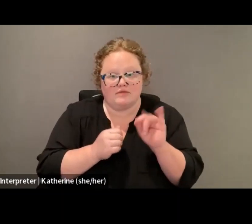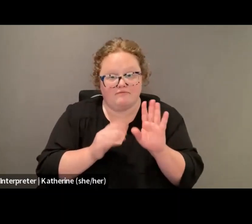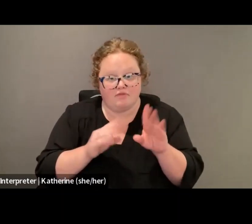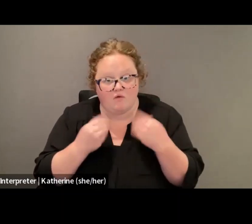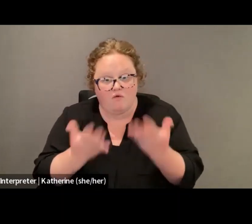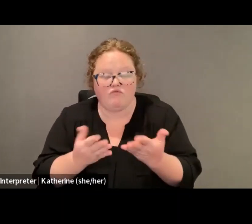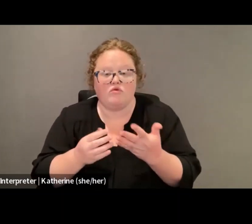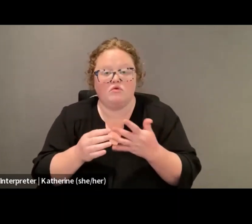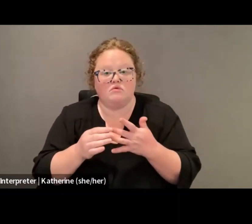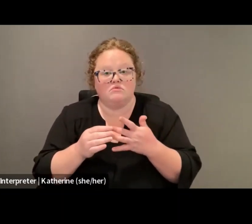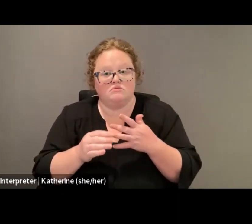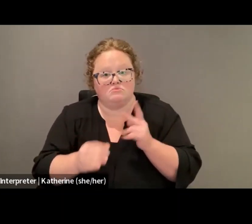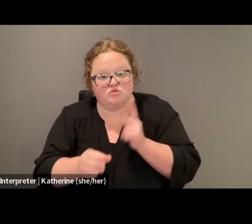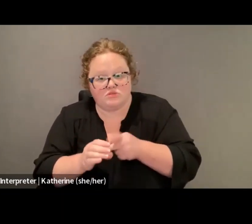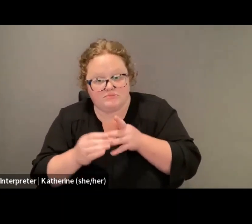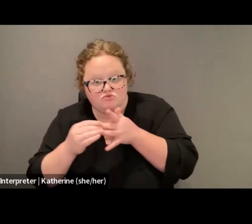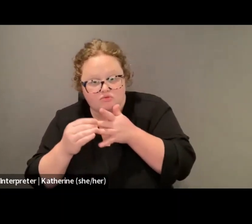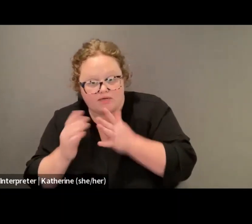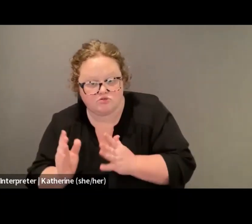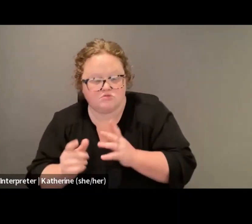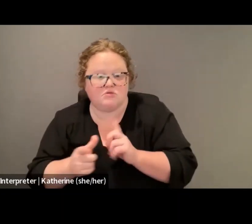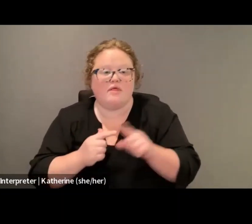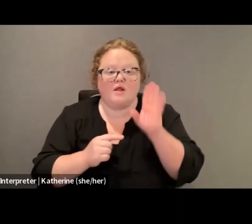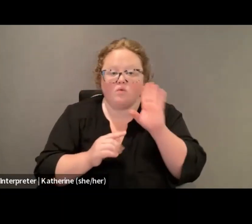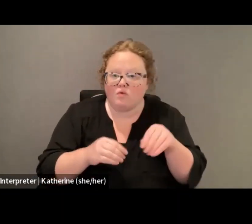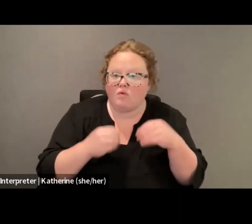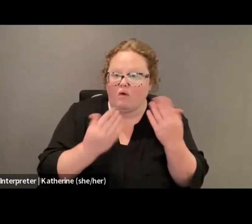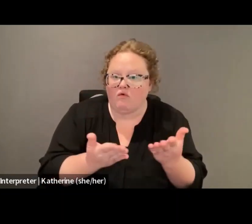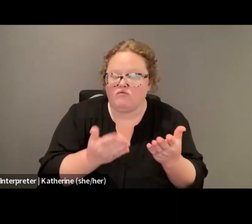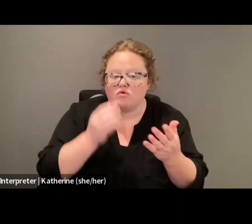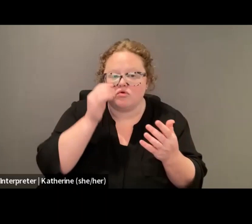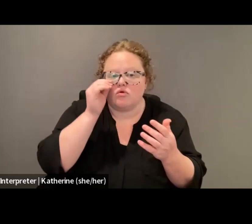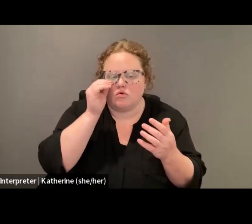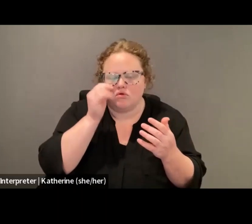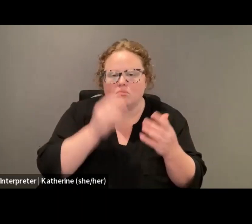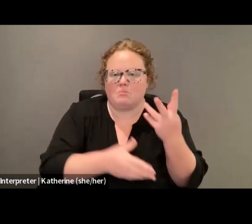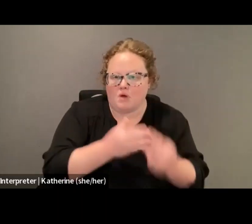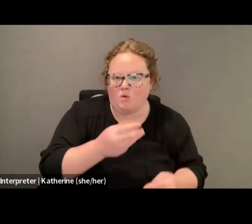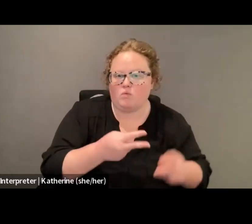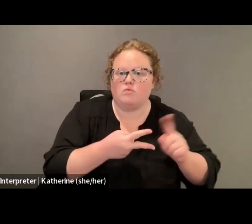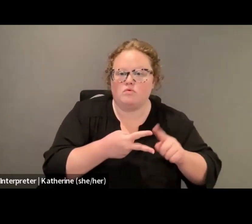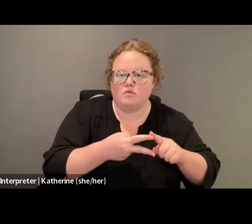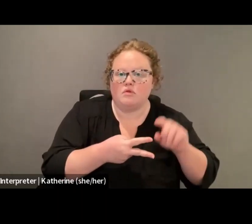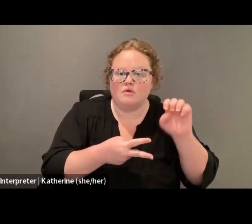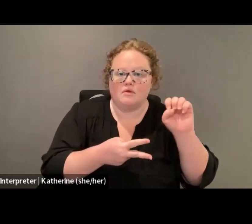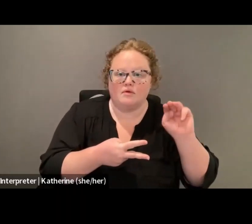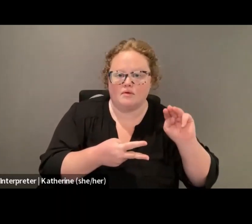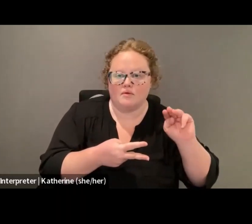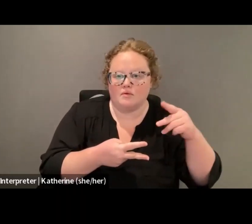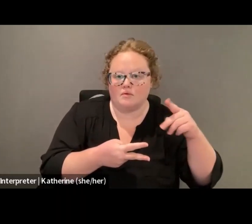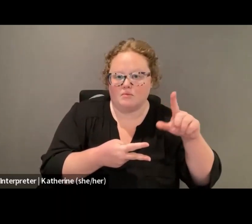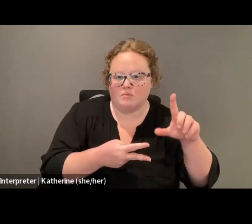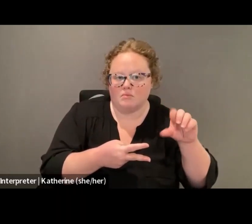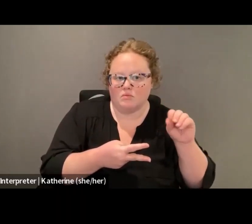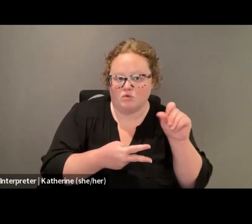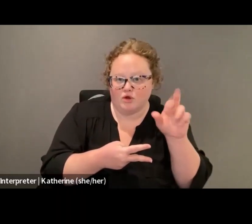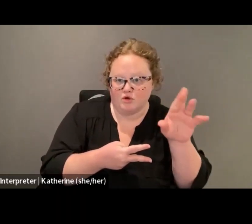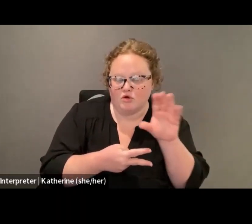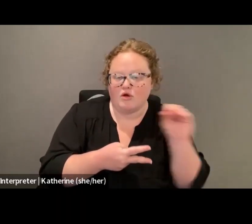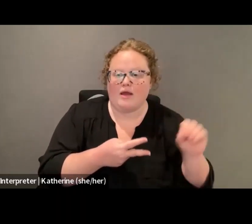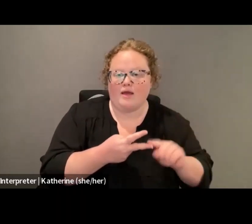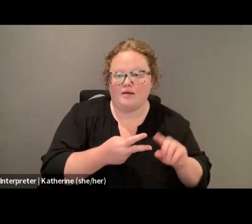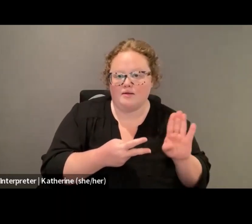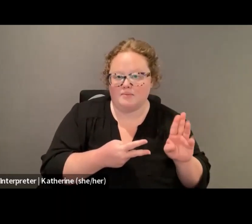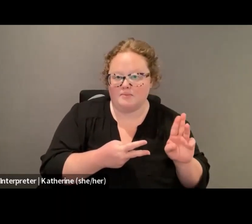offer participant directed services that have both employer authority and budget authority. And this is becoming